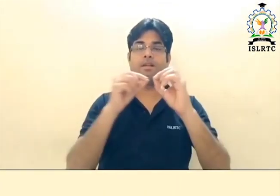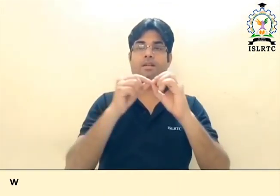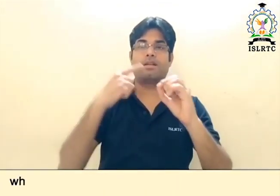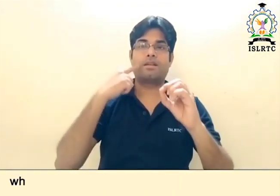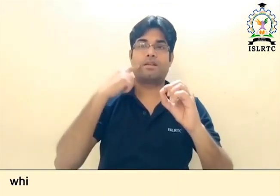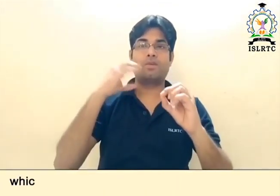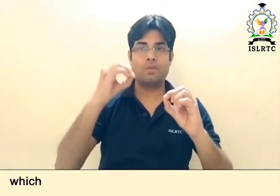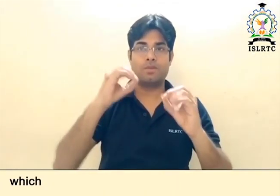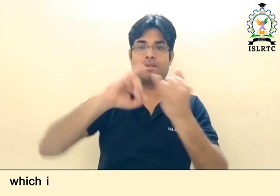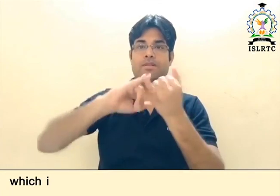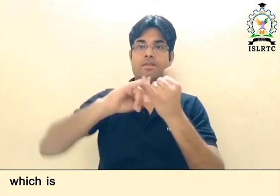which is known as